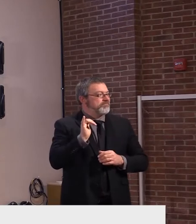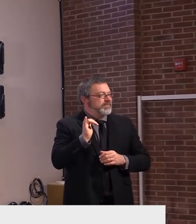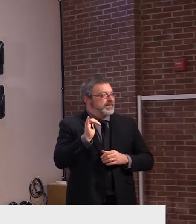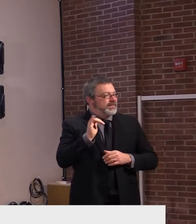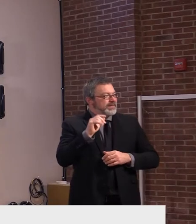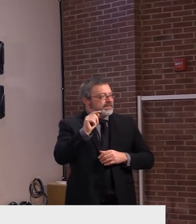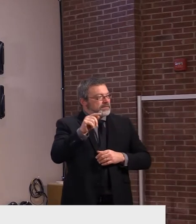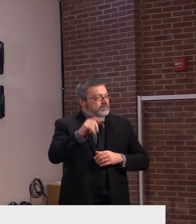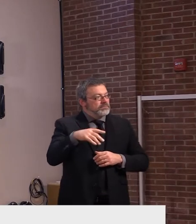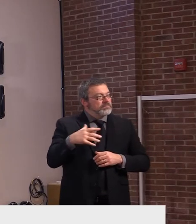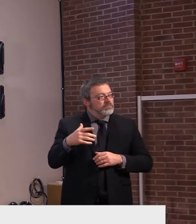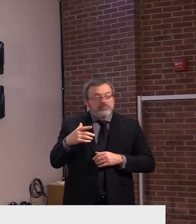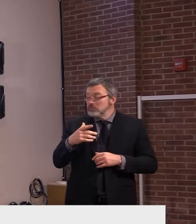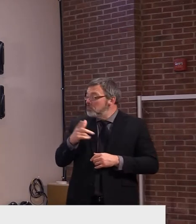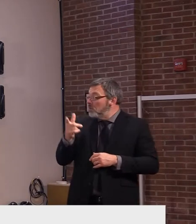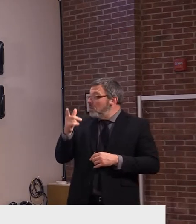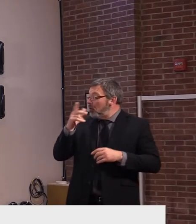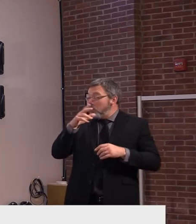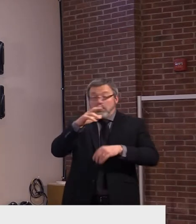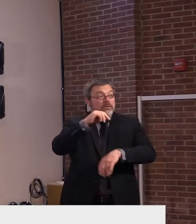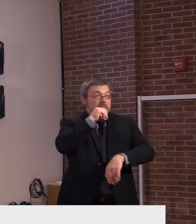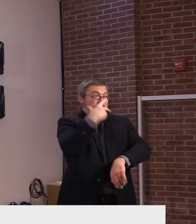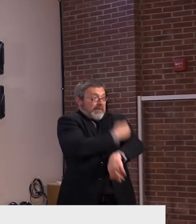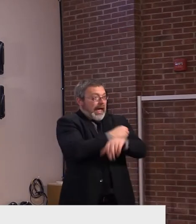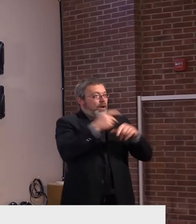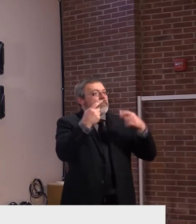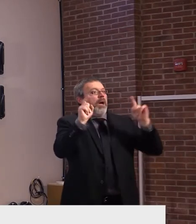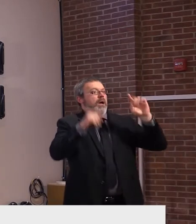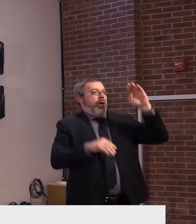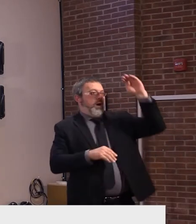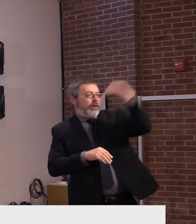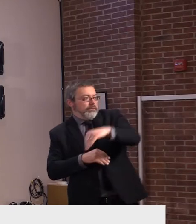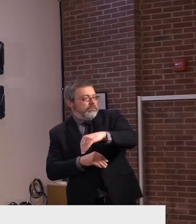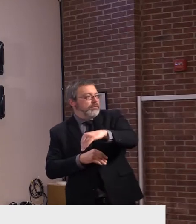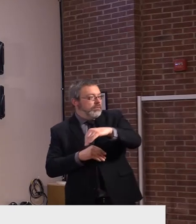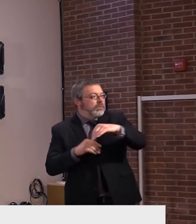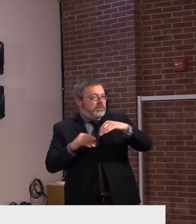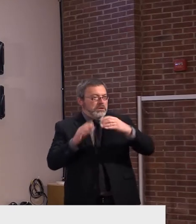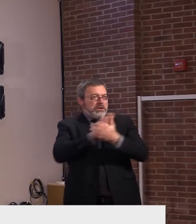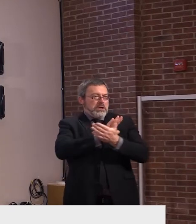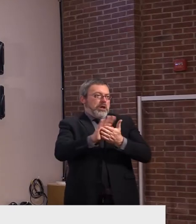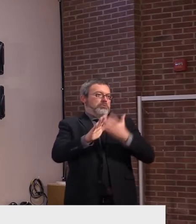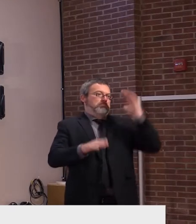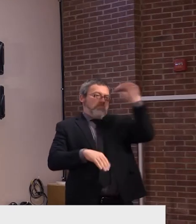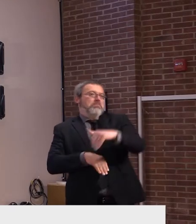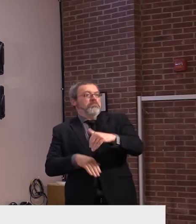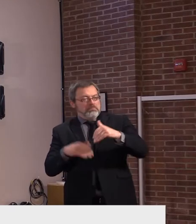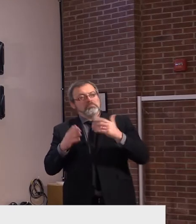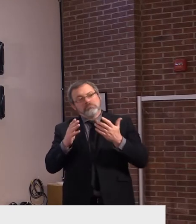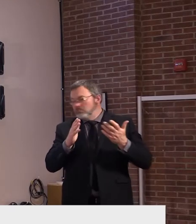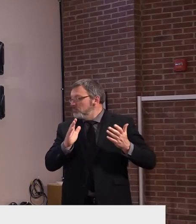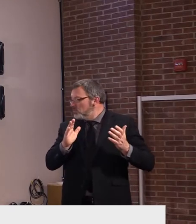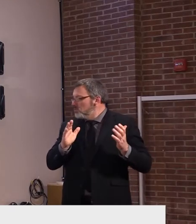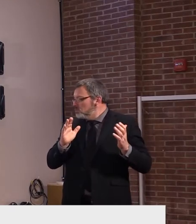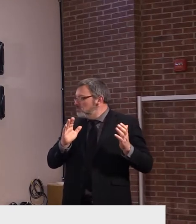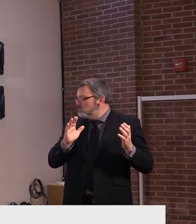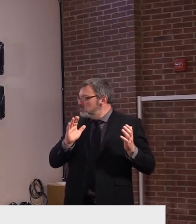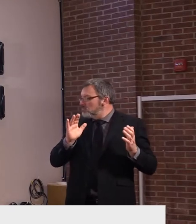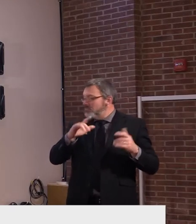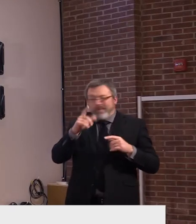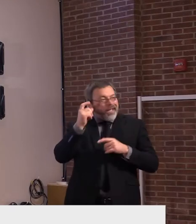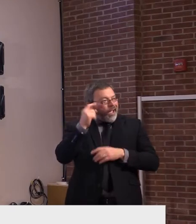the last week. The fully vaccinated admission rate also down considerably, down 14% over the last